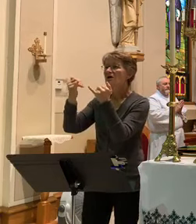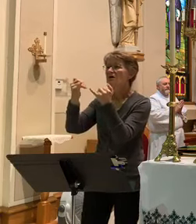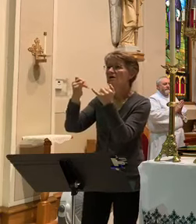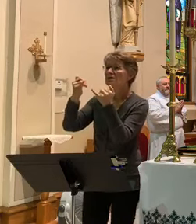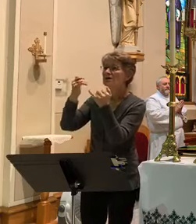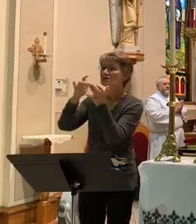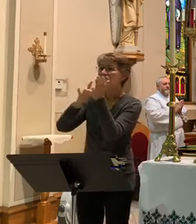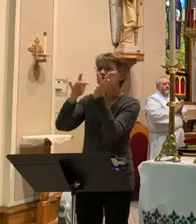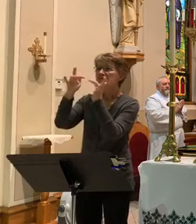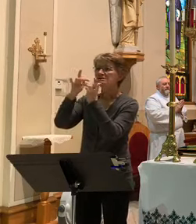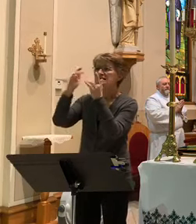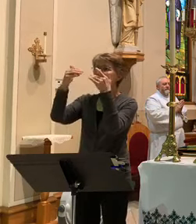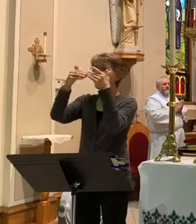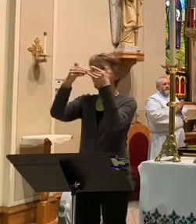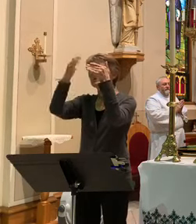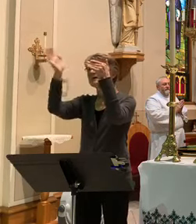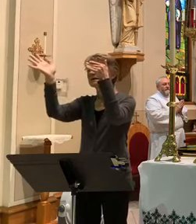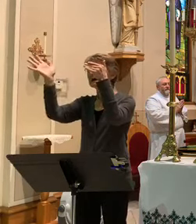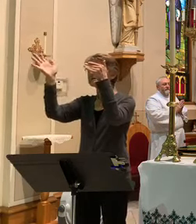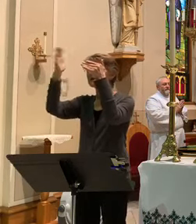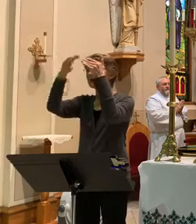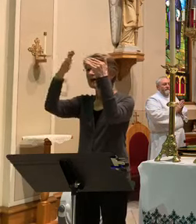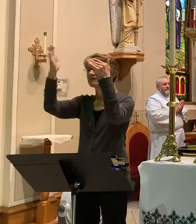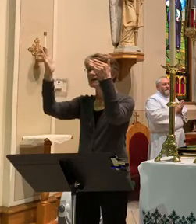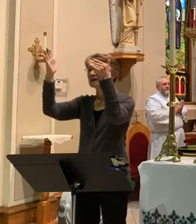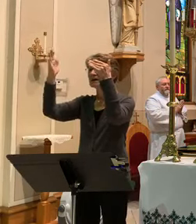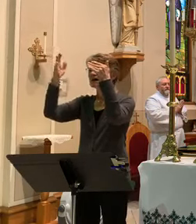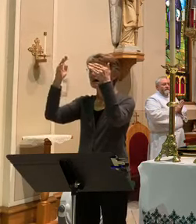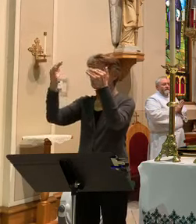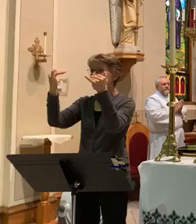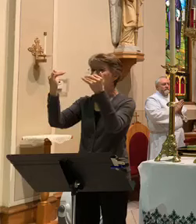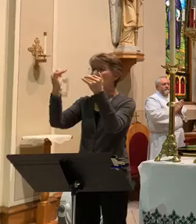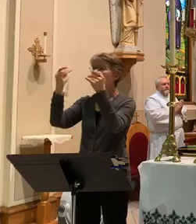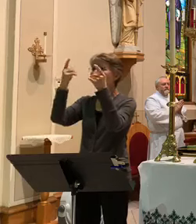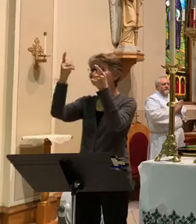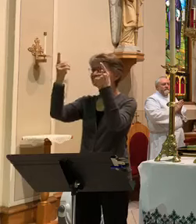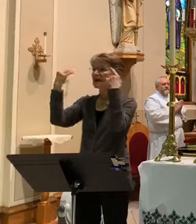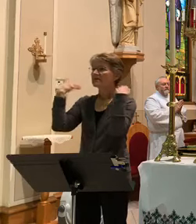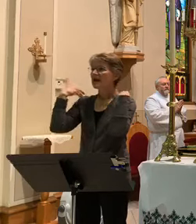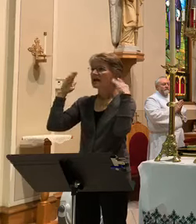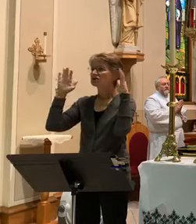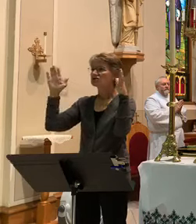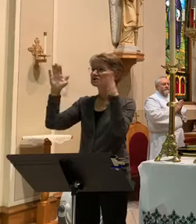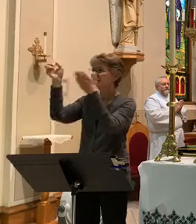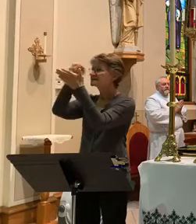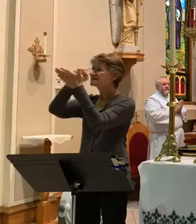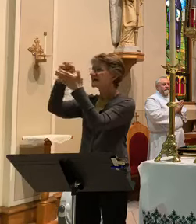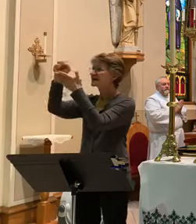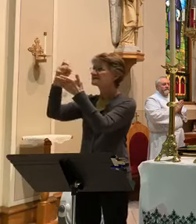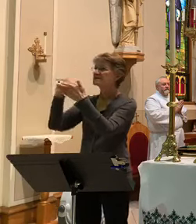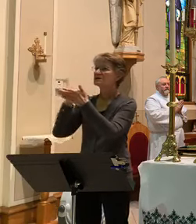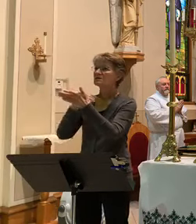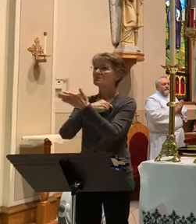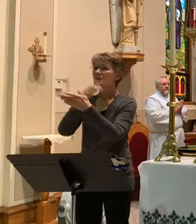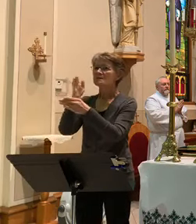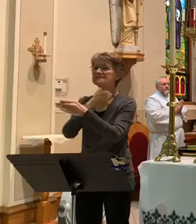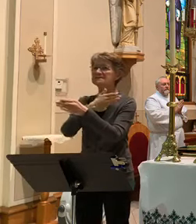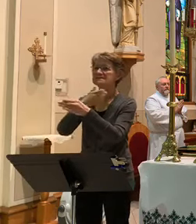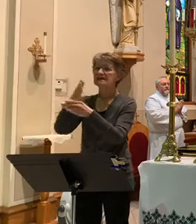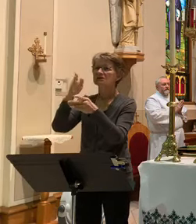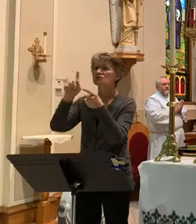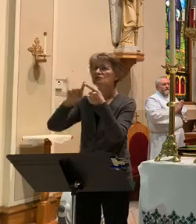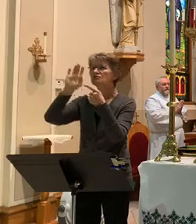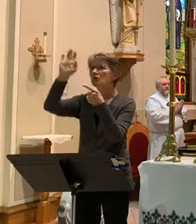has unlocked the gates of heaven. And so with the company of angels and saints, we sing the hymn of your